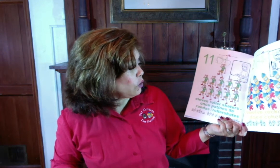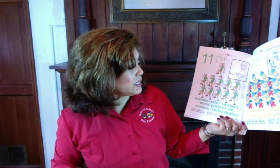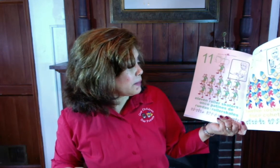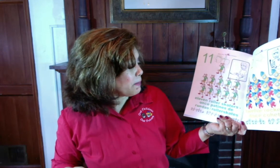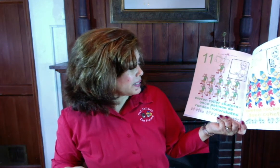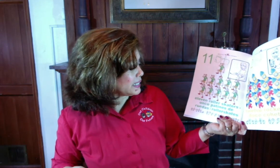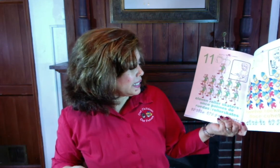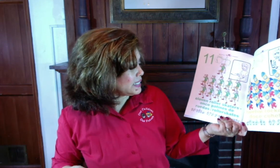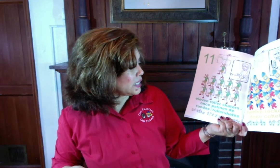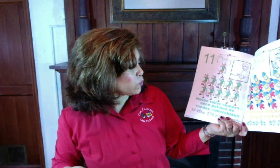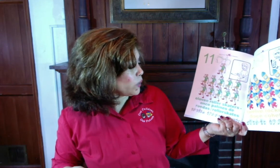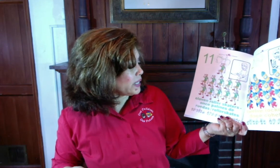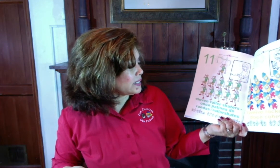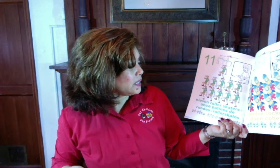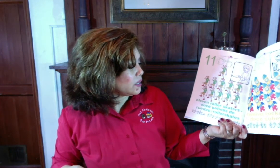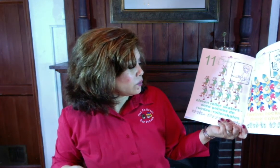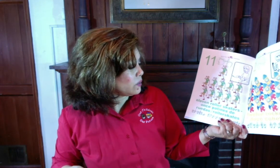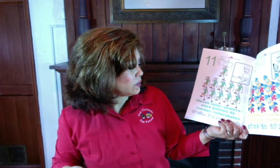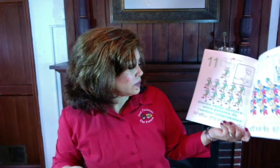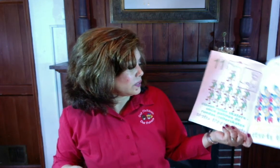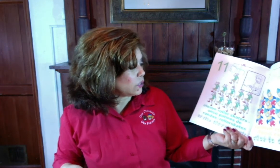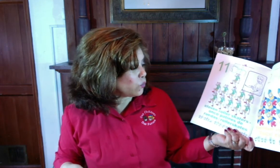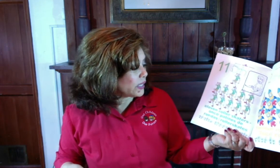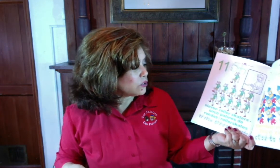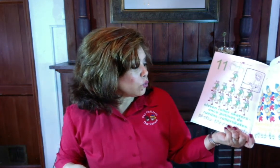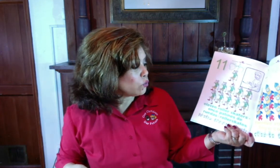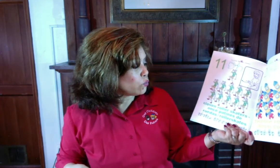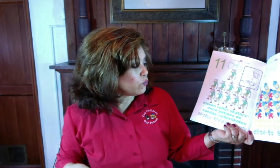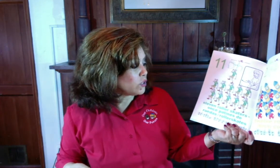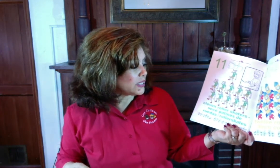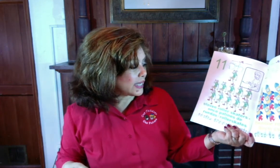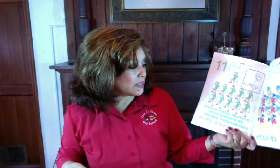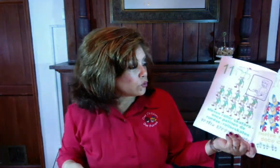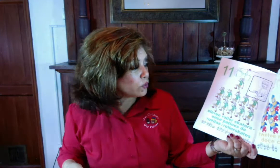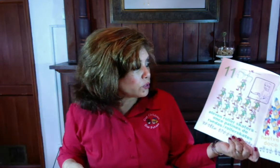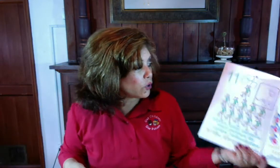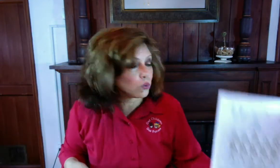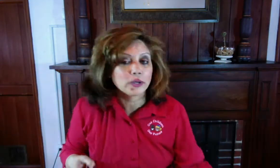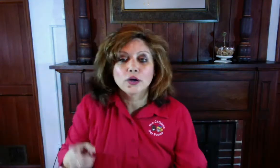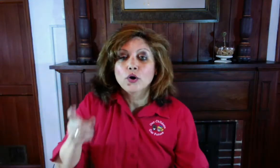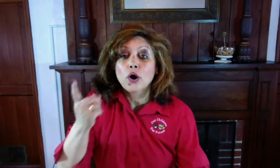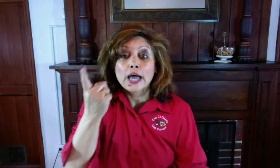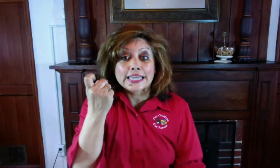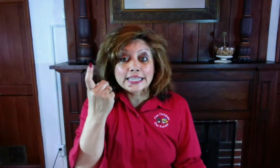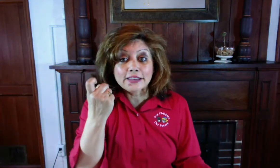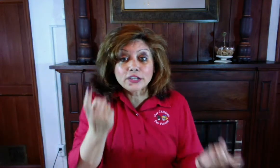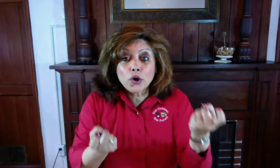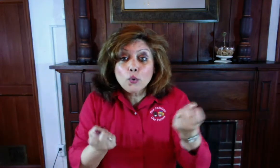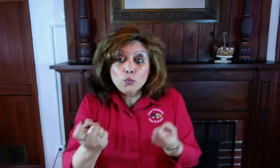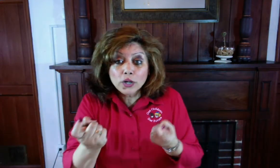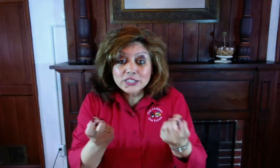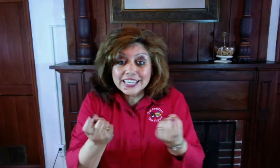11 patines de ruedas or roller skates. So here we go. 11 roller